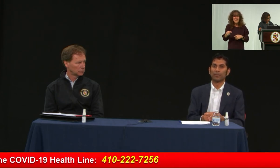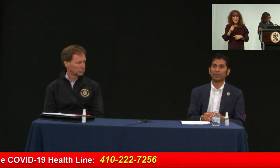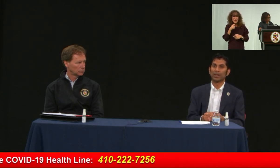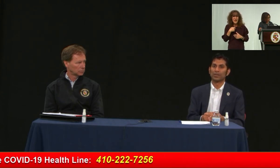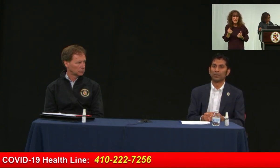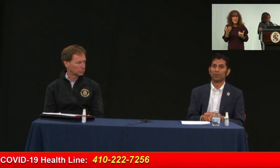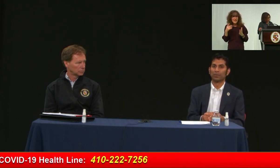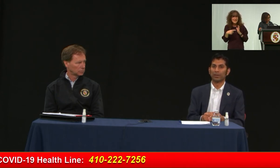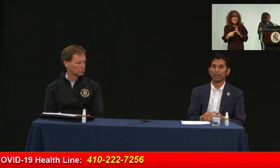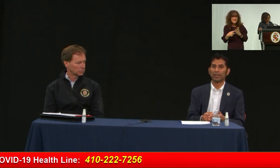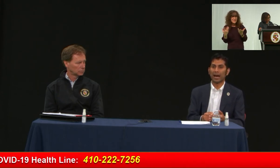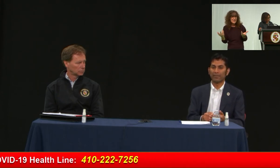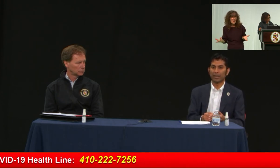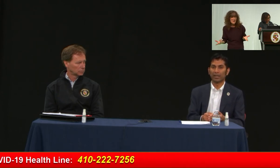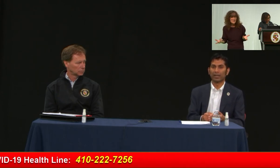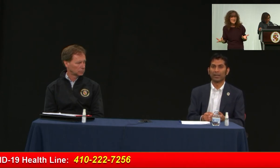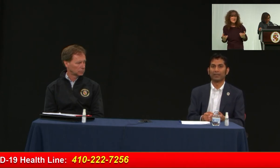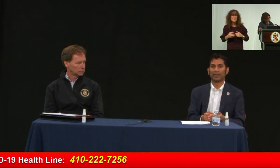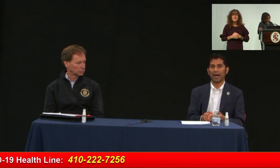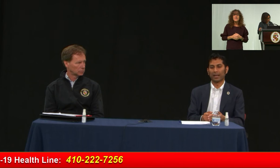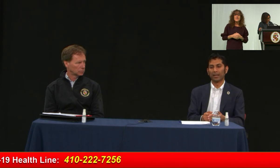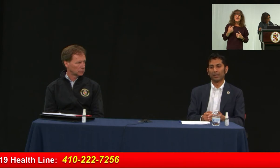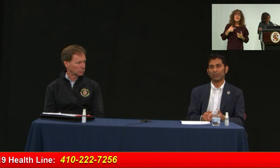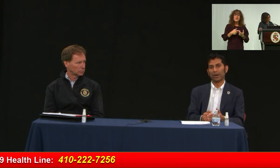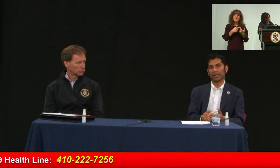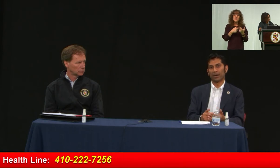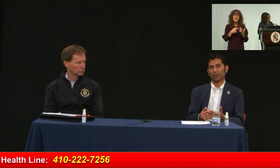symptoms. And so what we're really advocating is